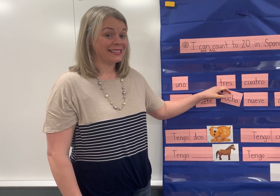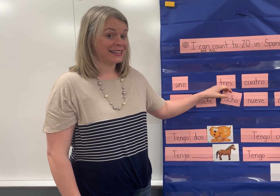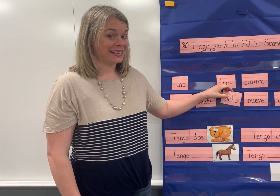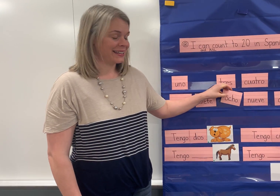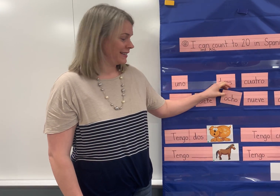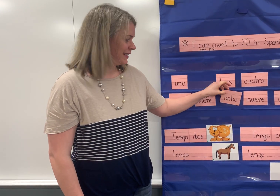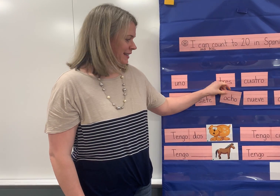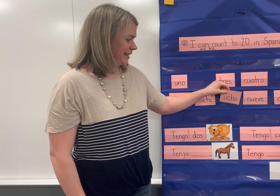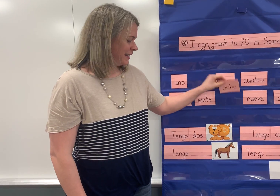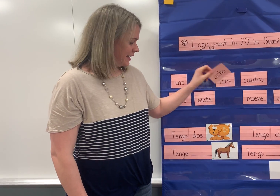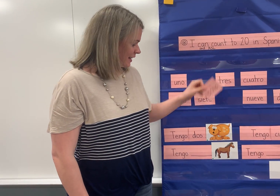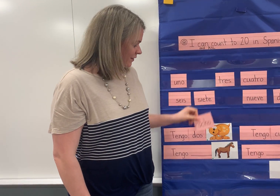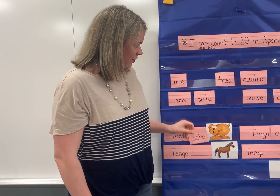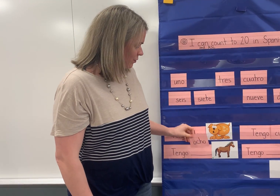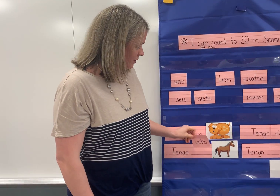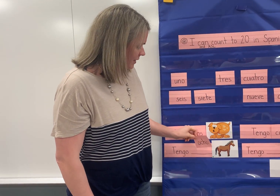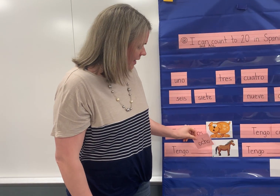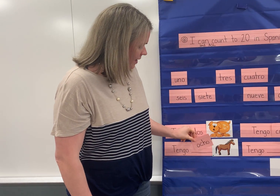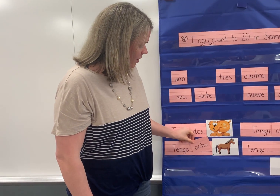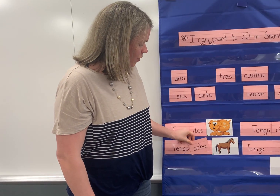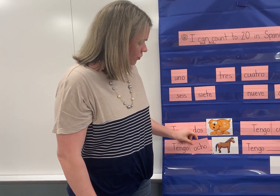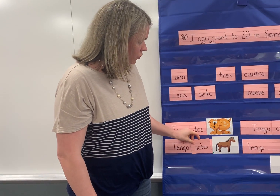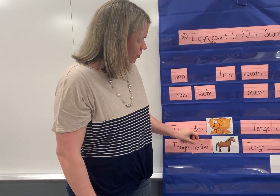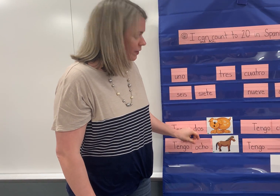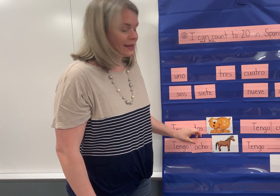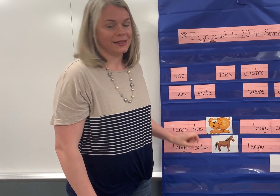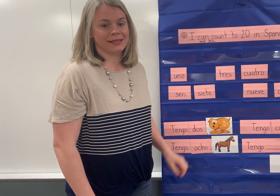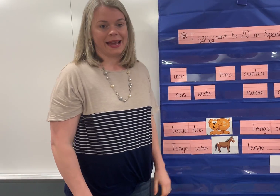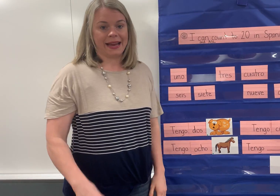Fantastic. If you said 8 is 8,